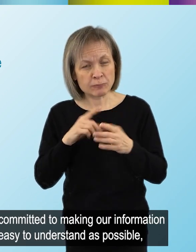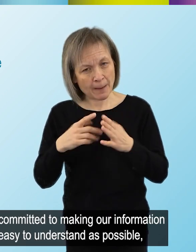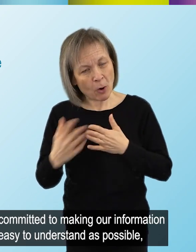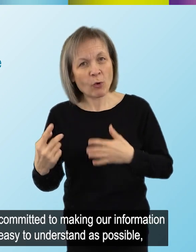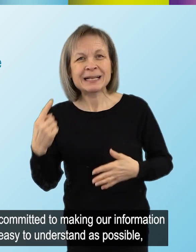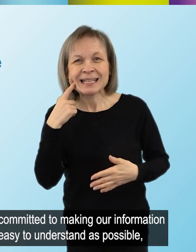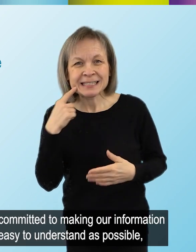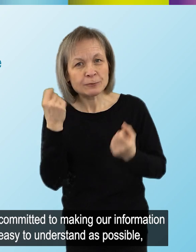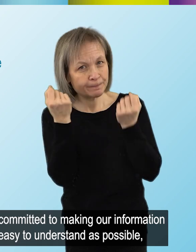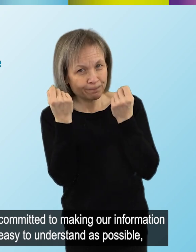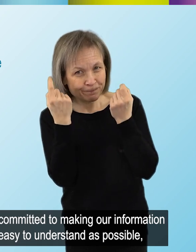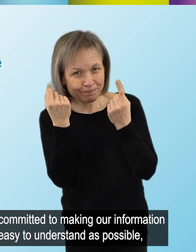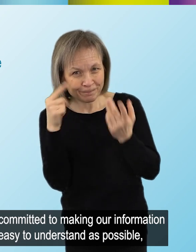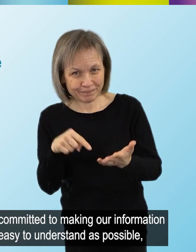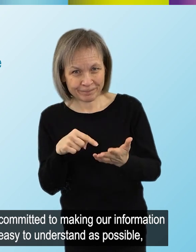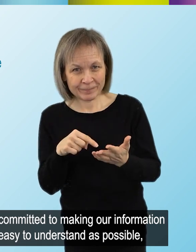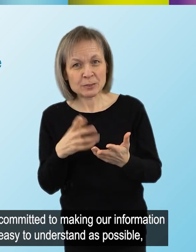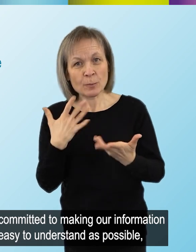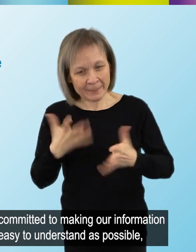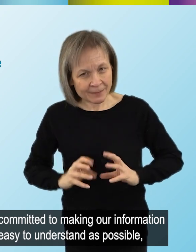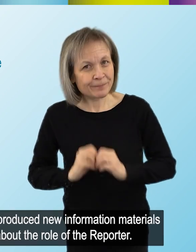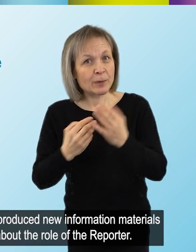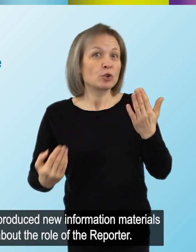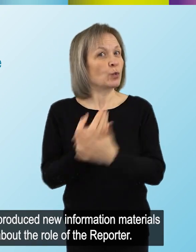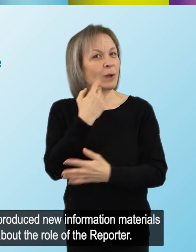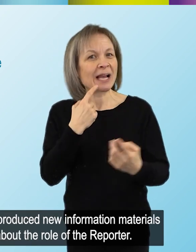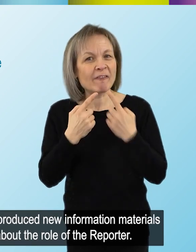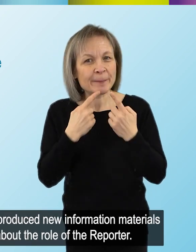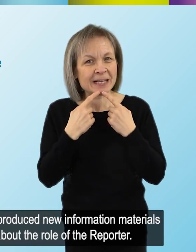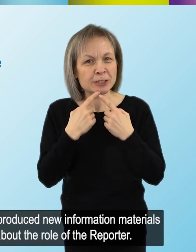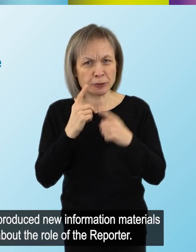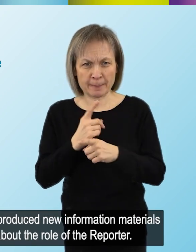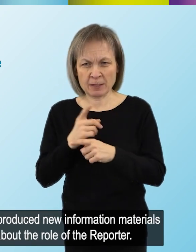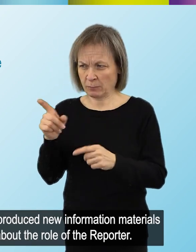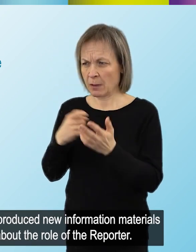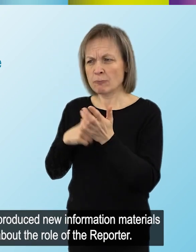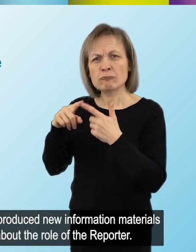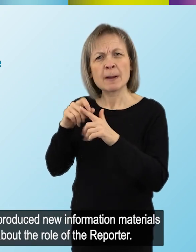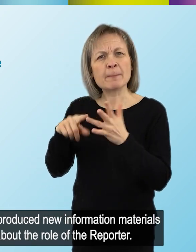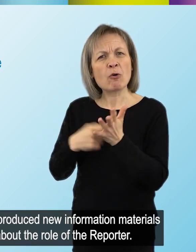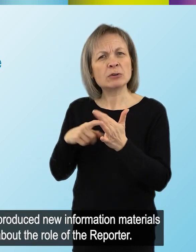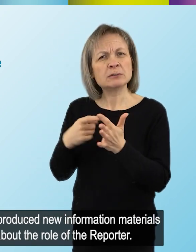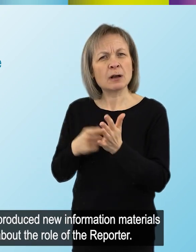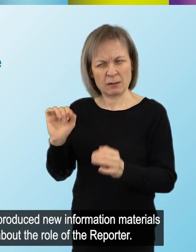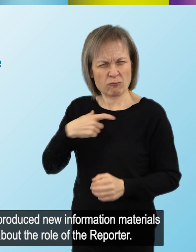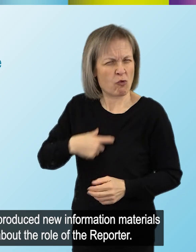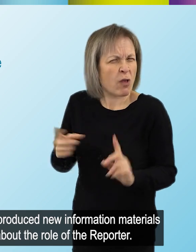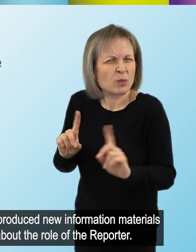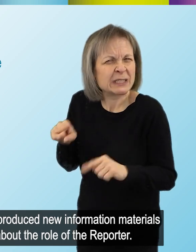We are committed to making our information as easy to understand as possible, so we produced new information materials about the role of